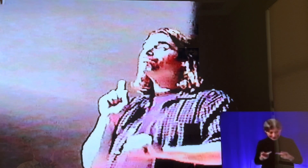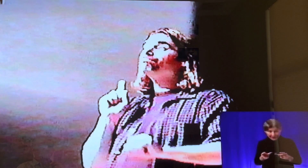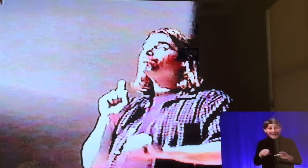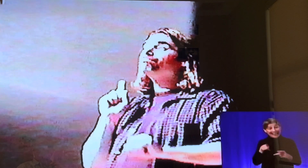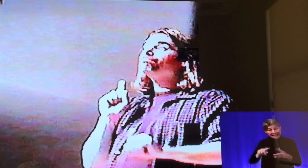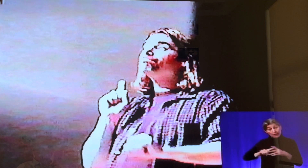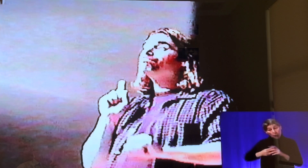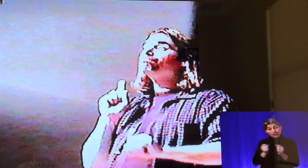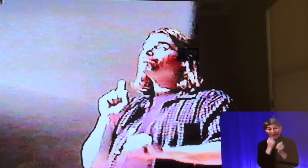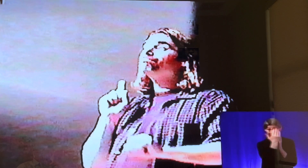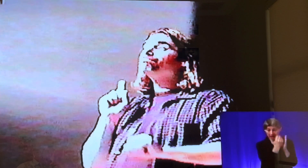So he gets a little speedier.